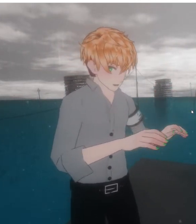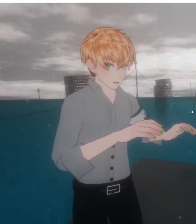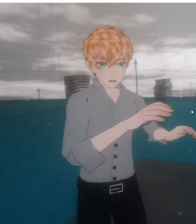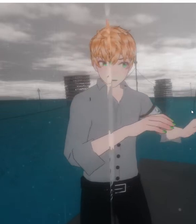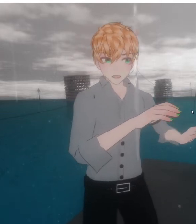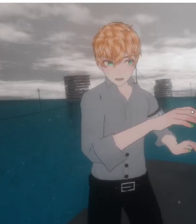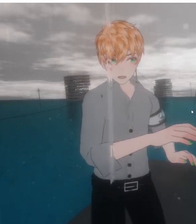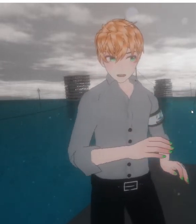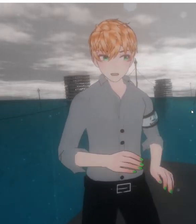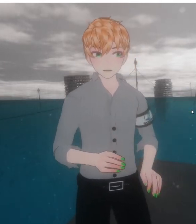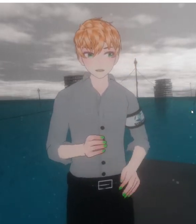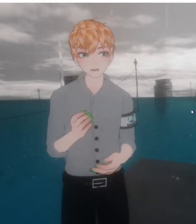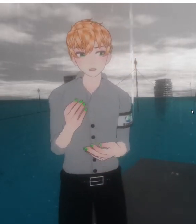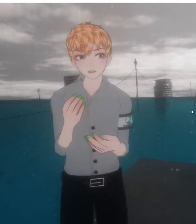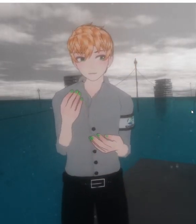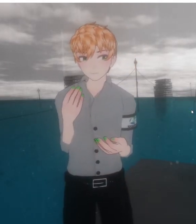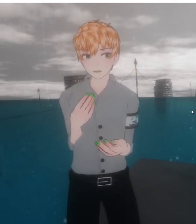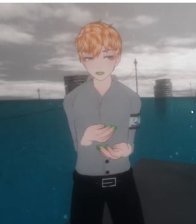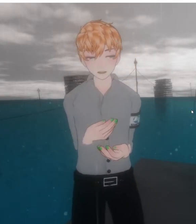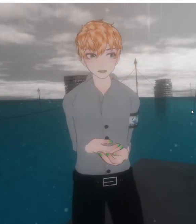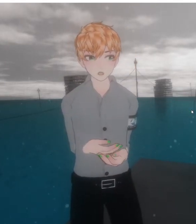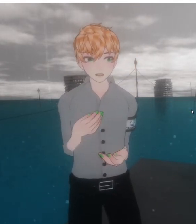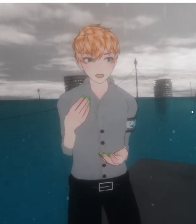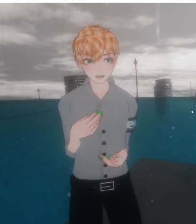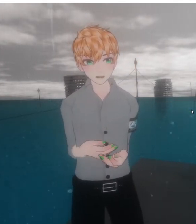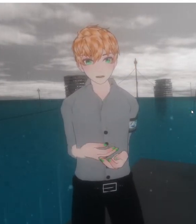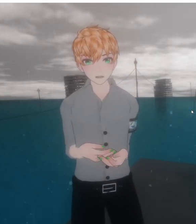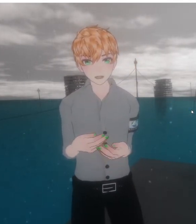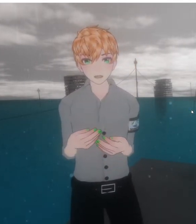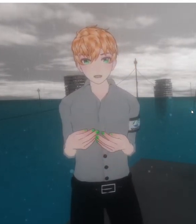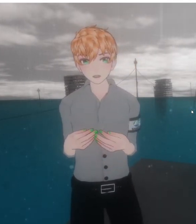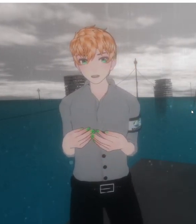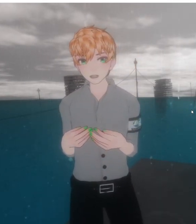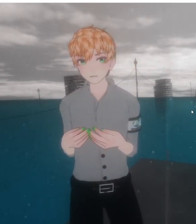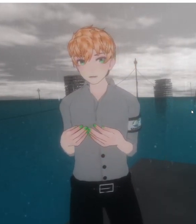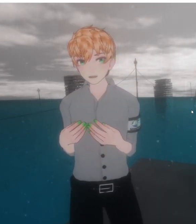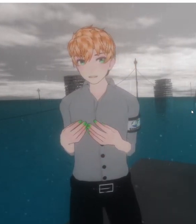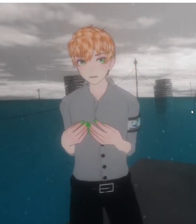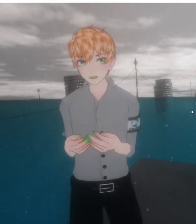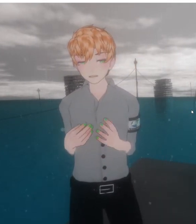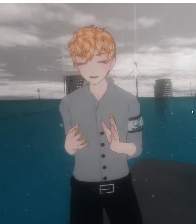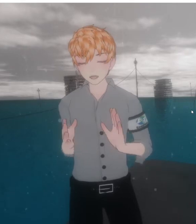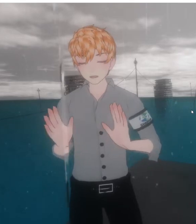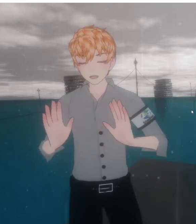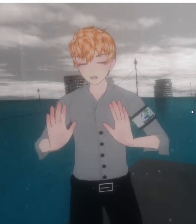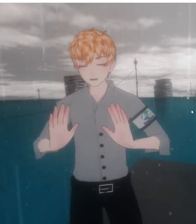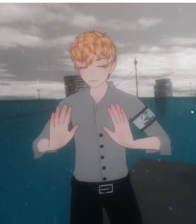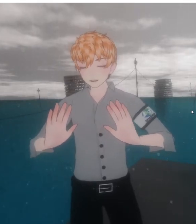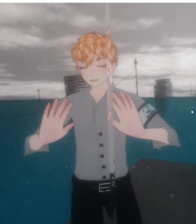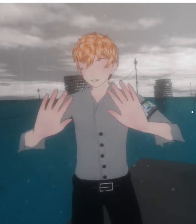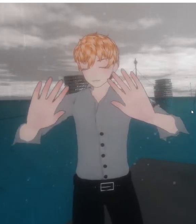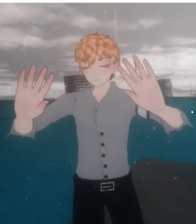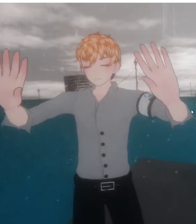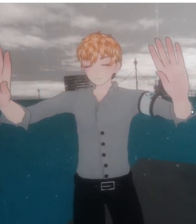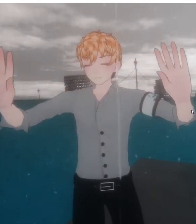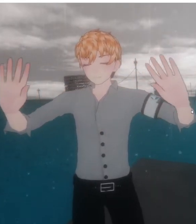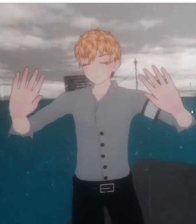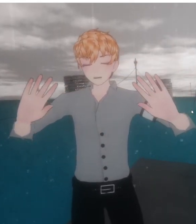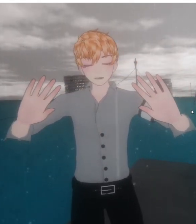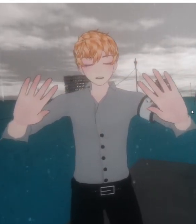by little I'm able to crawl forward, but that mental blockage that's really getting in the way is this lack of just